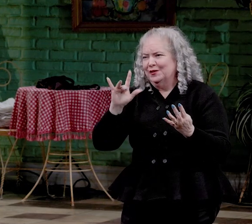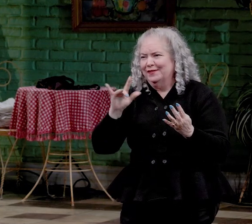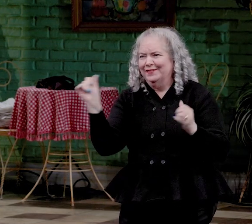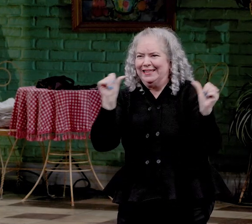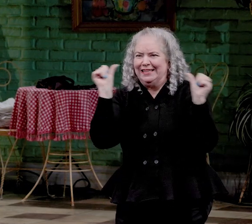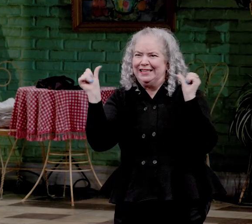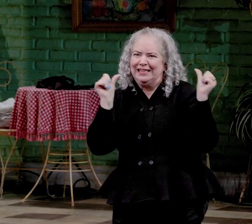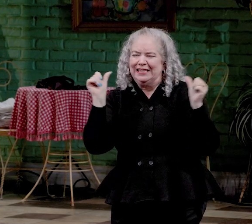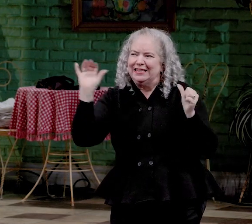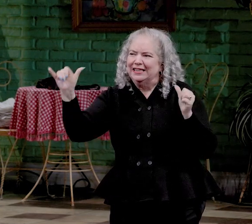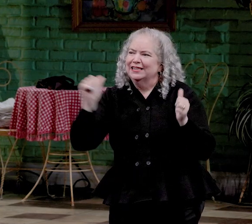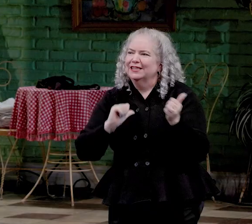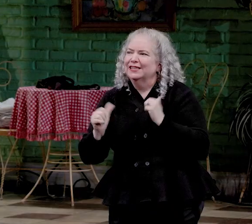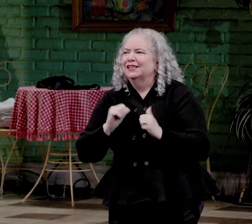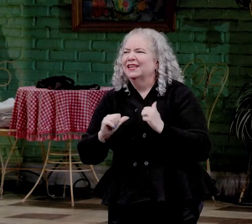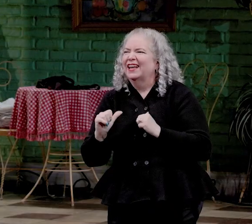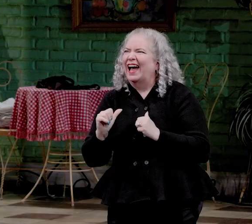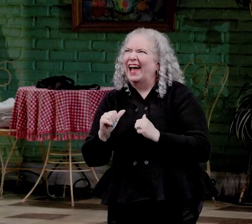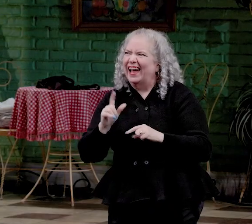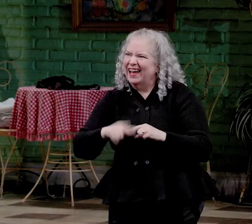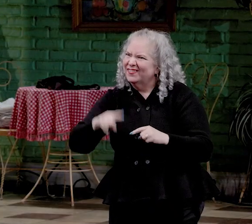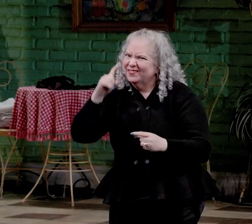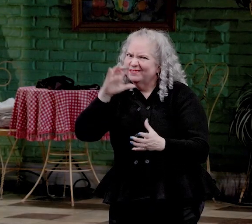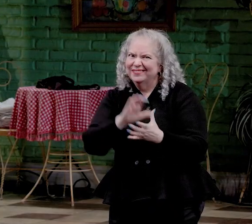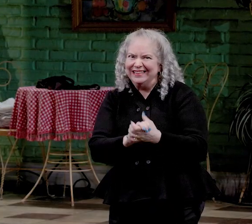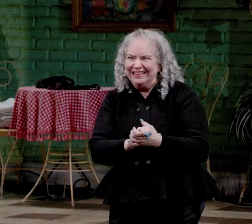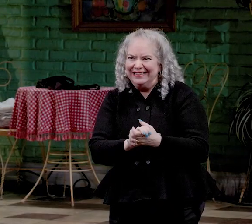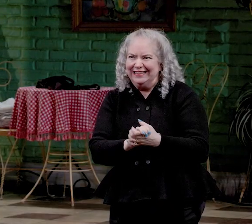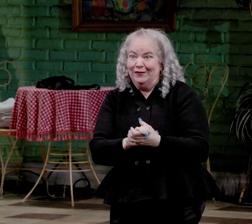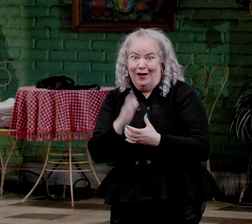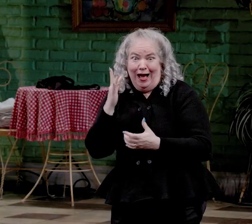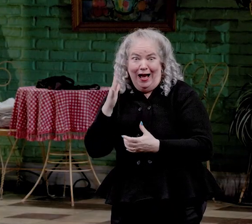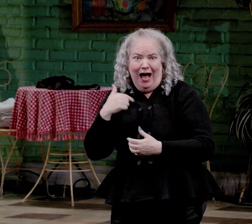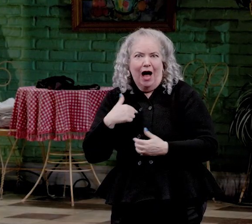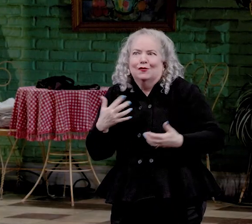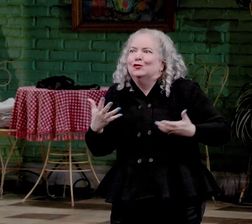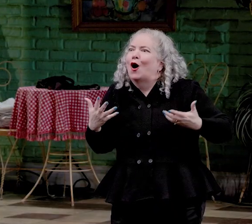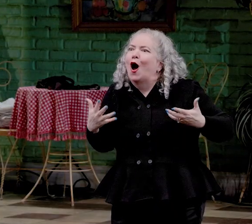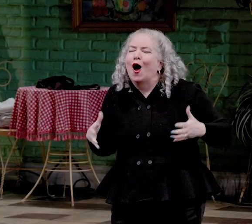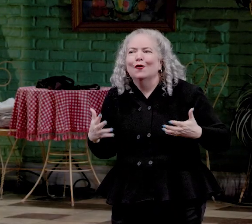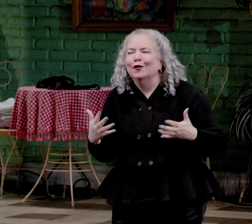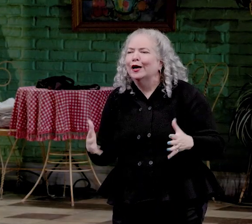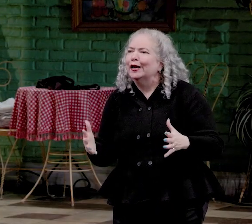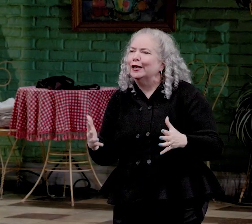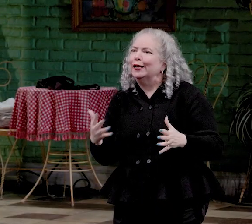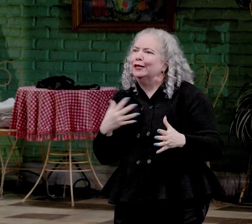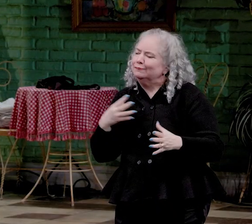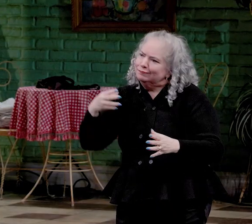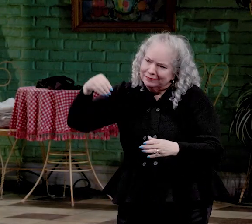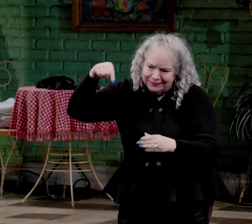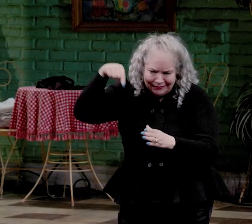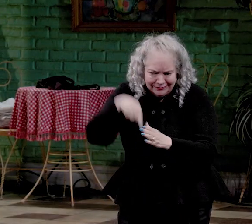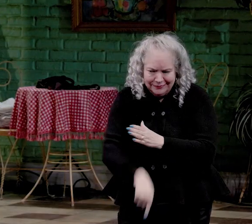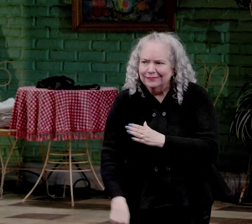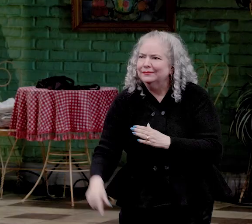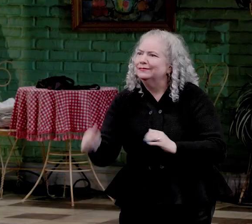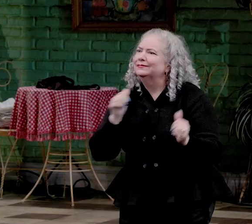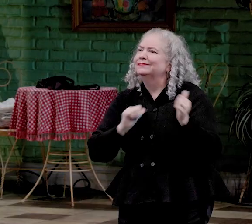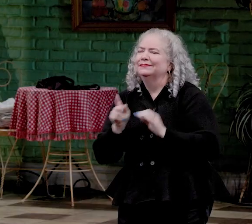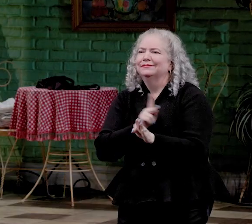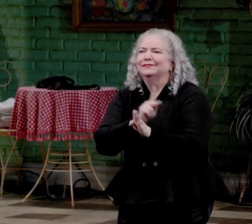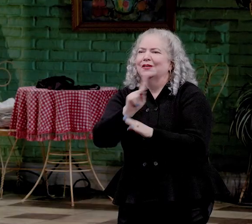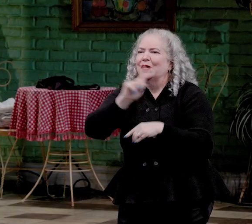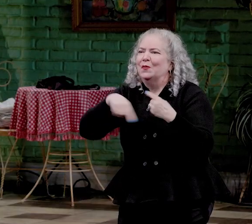anniversary production of this show, which I kind of can't believe because I was already a fully fledged theater professional in New York when